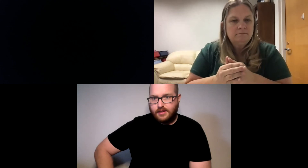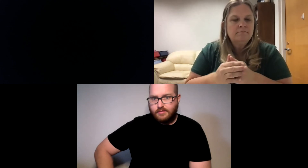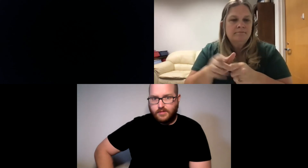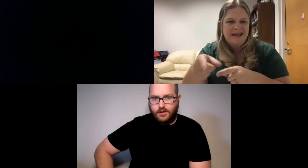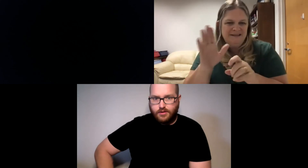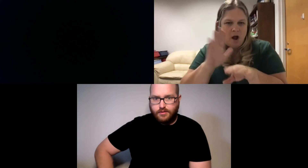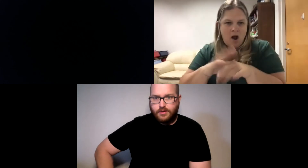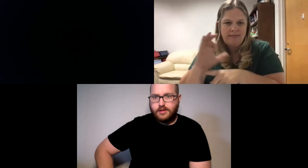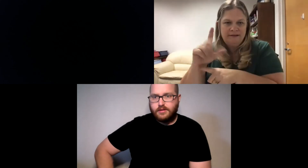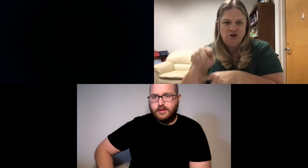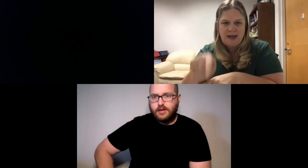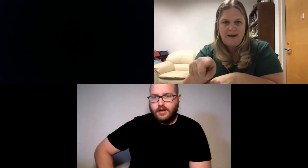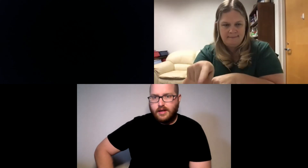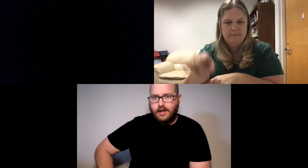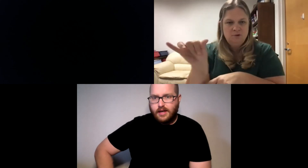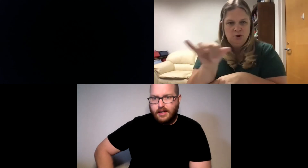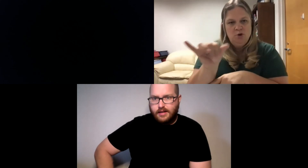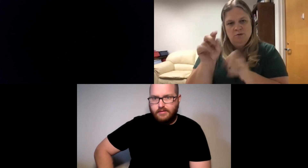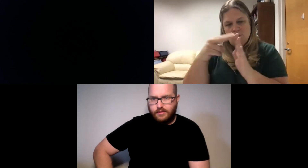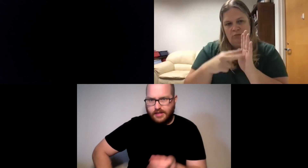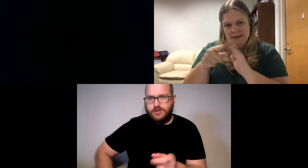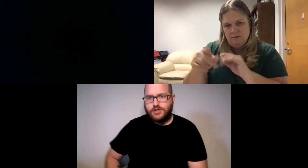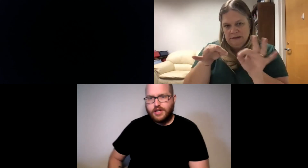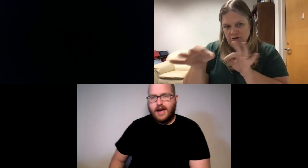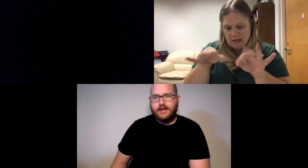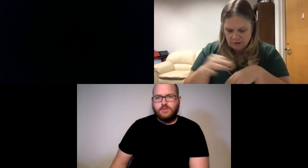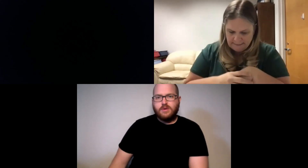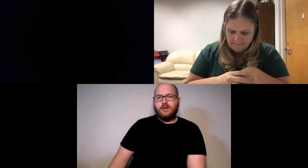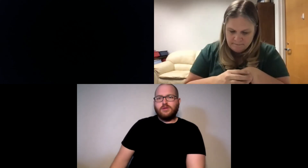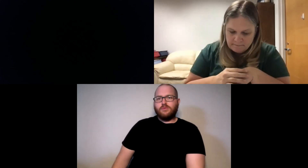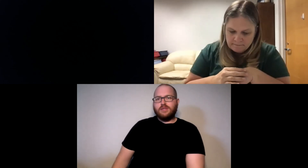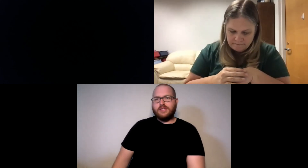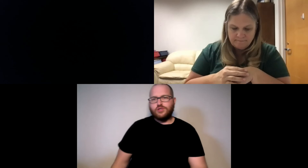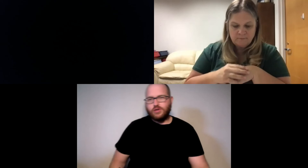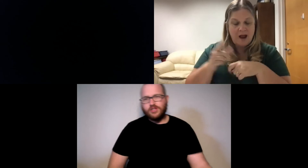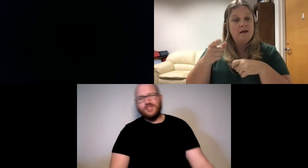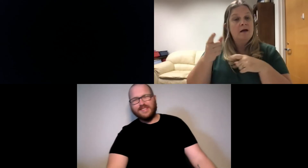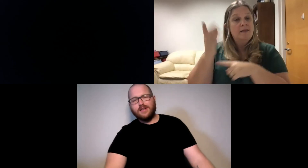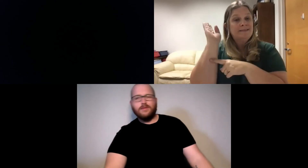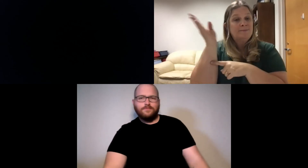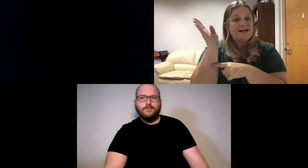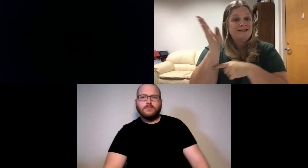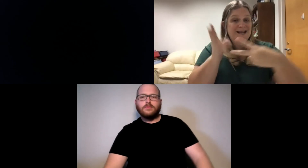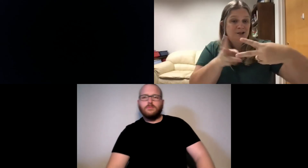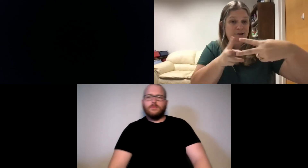access it, go through it, and look into the chat as well. You can read the instructions